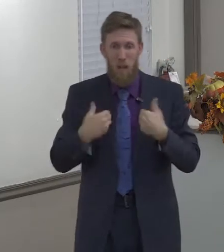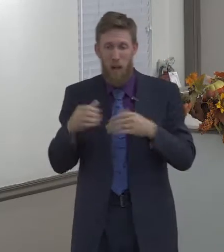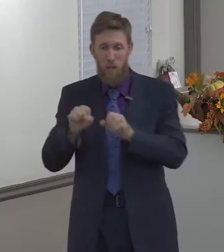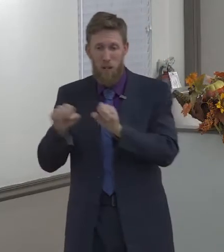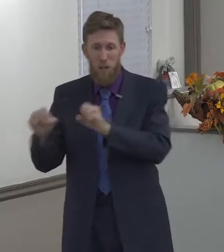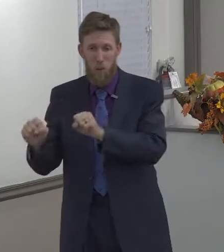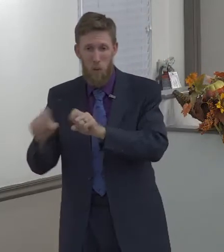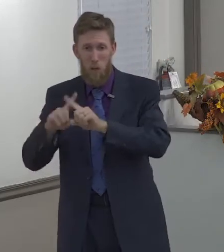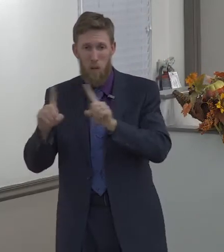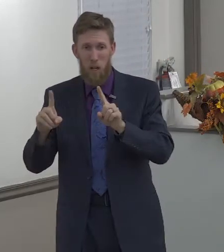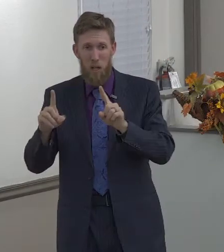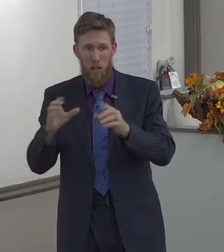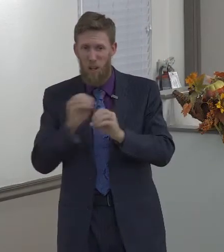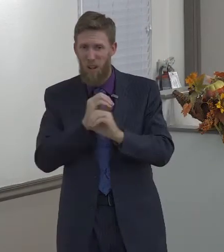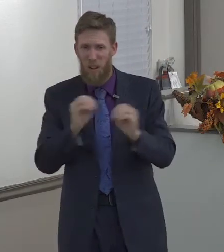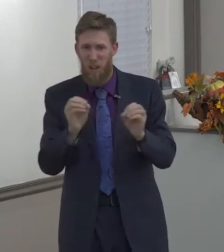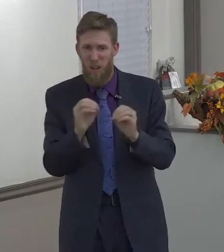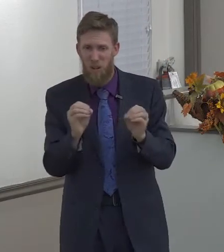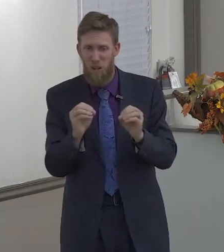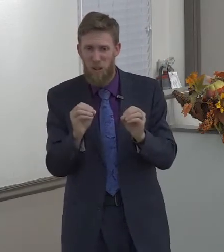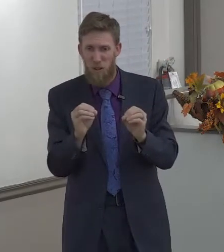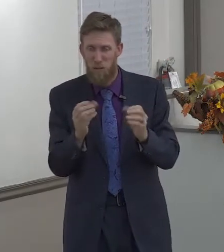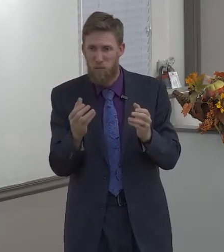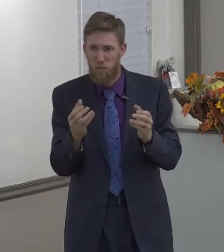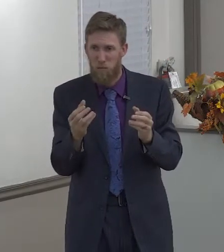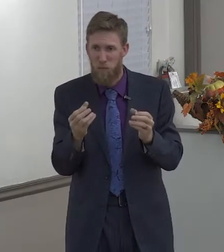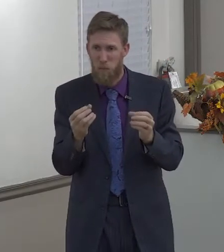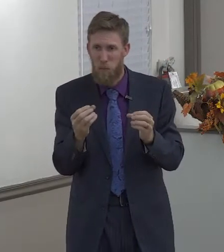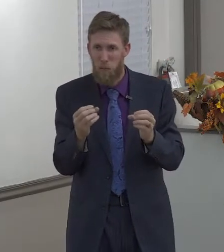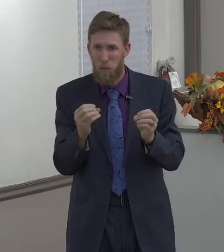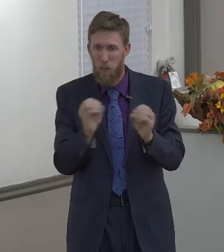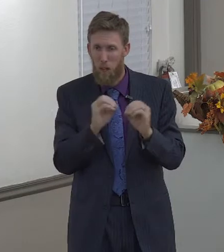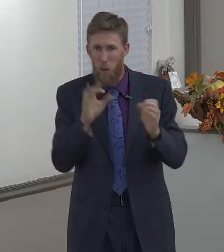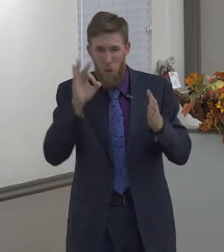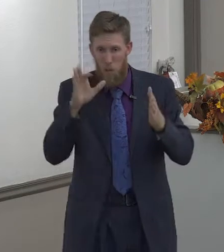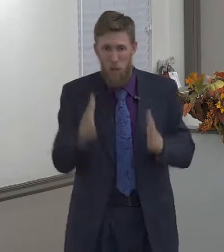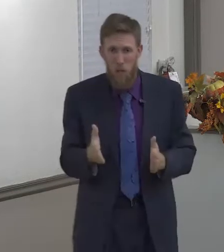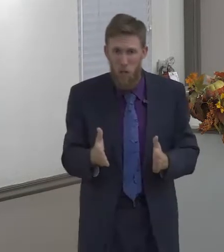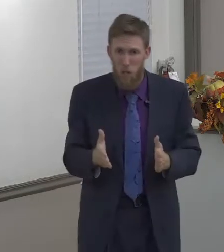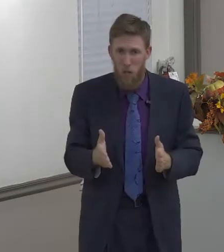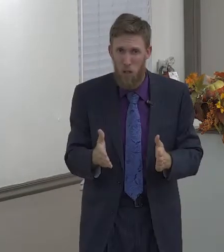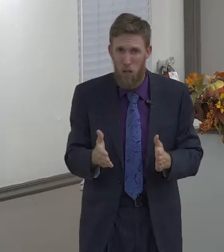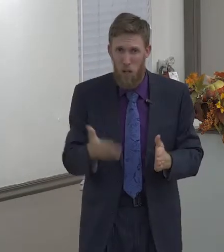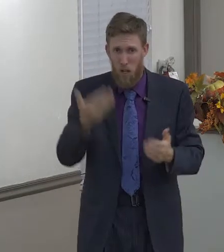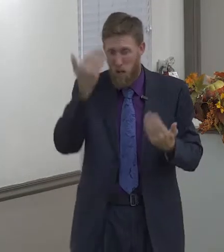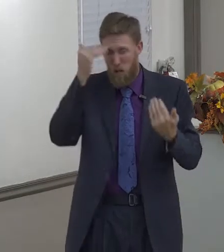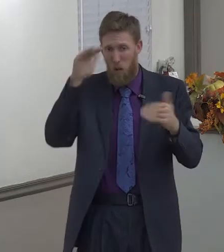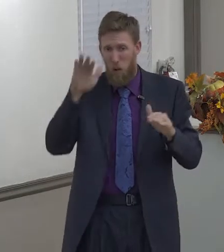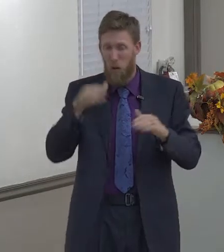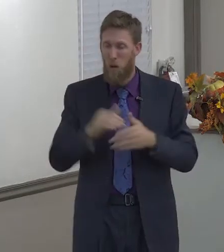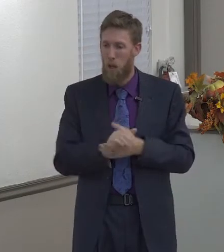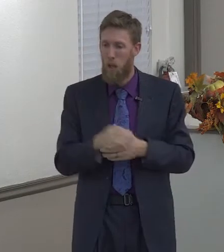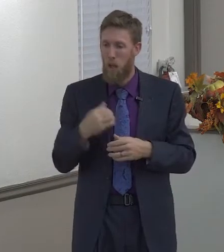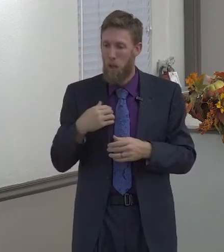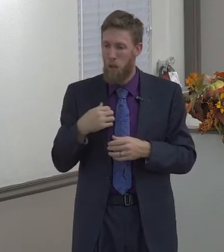just not going to work out. So he creates, or he provides the miracle of unity, but he also creates a complete